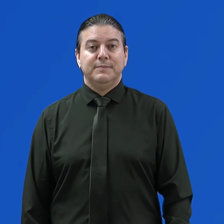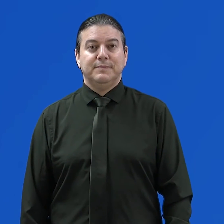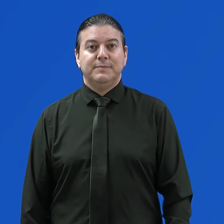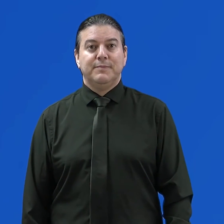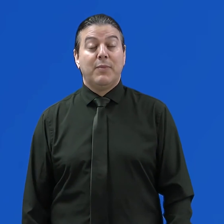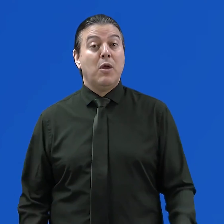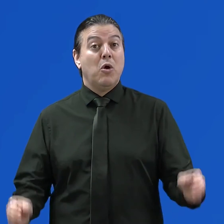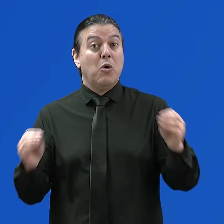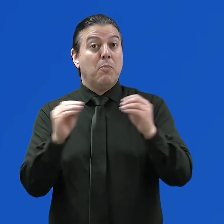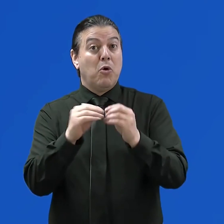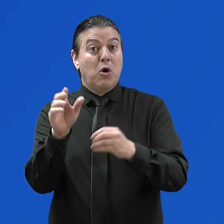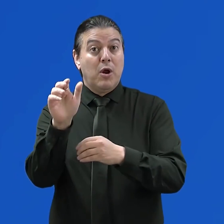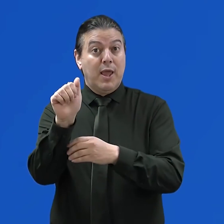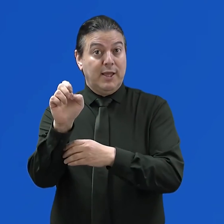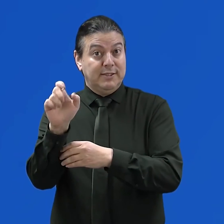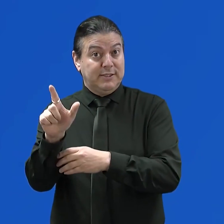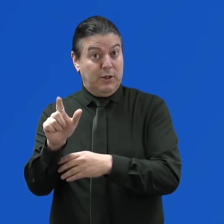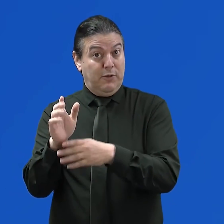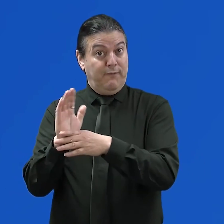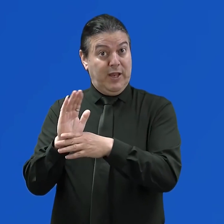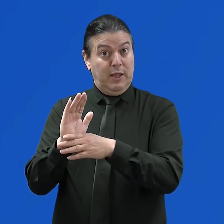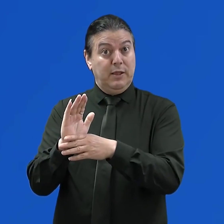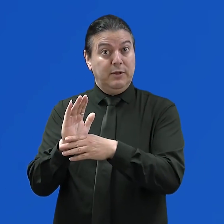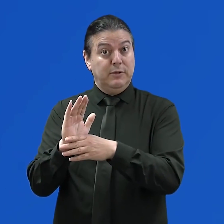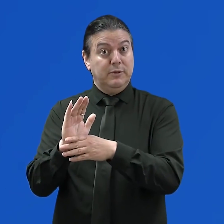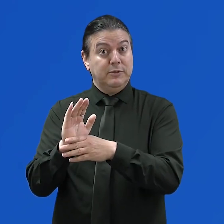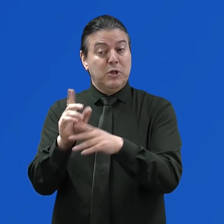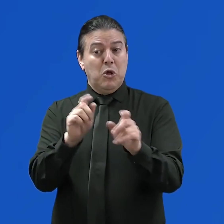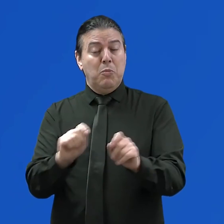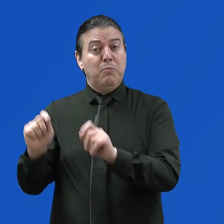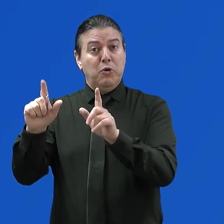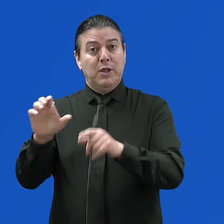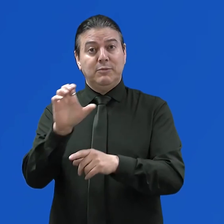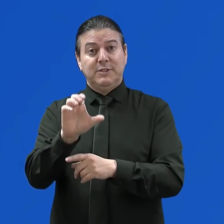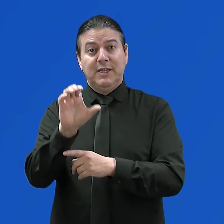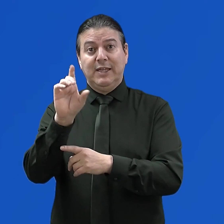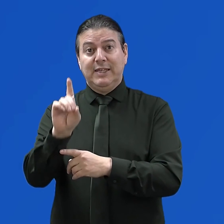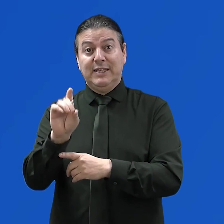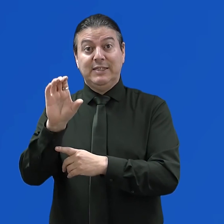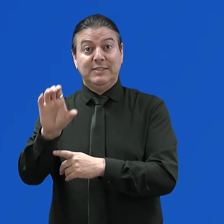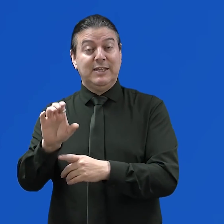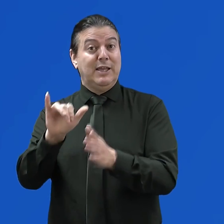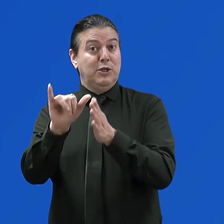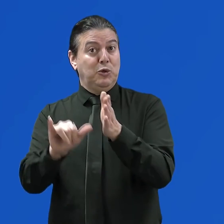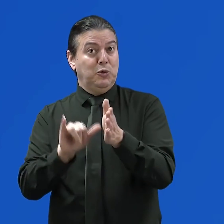For more ASL videos, go to CDC's YouTube channel.